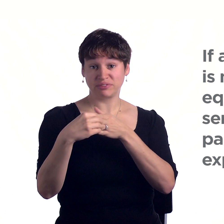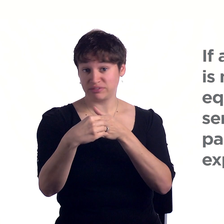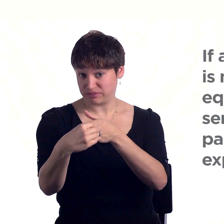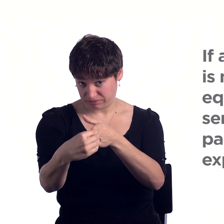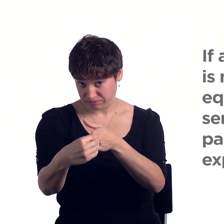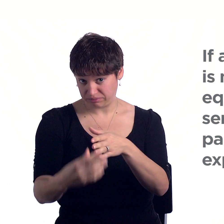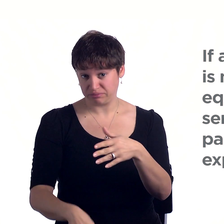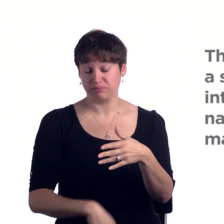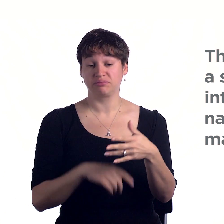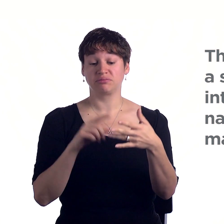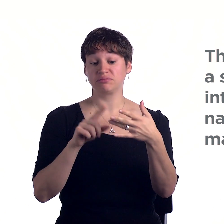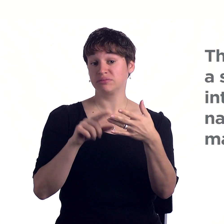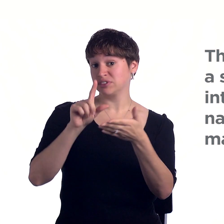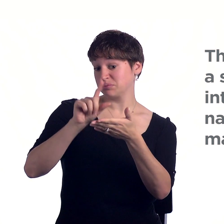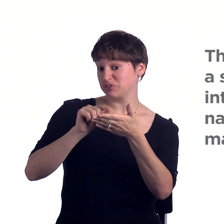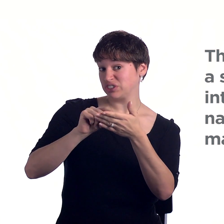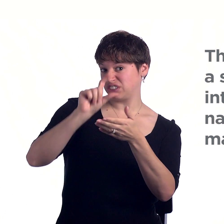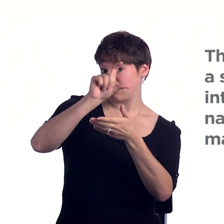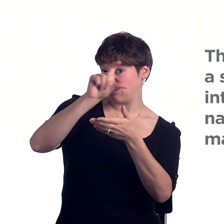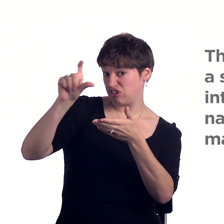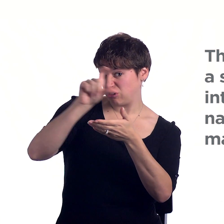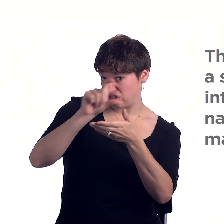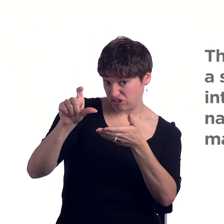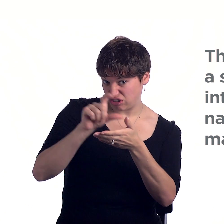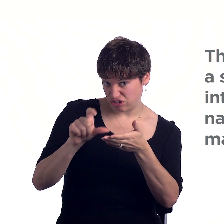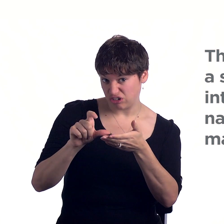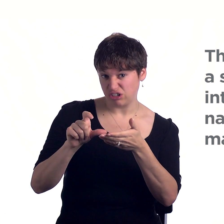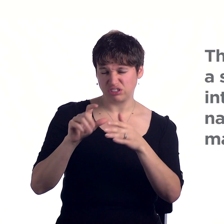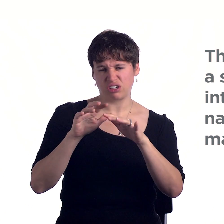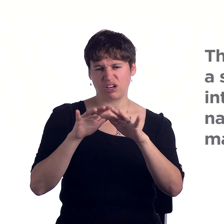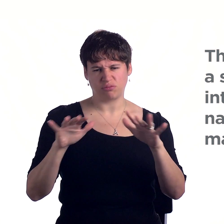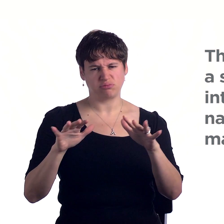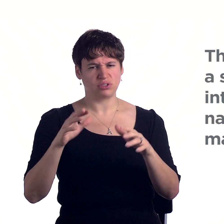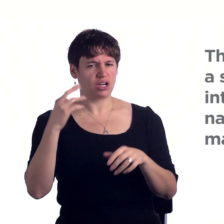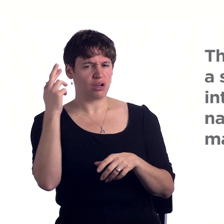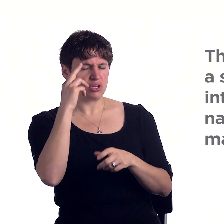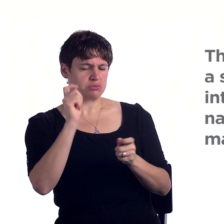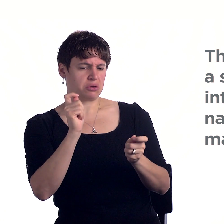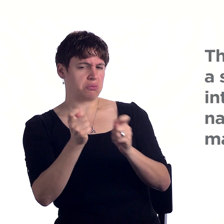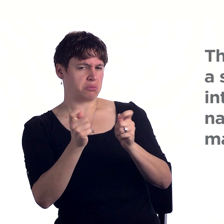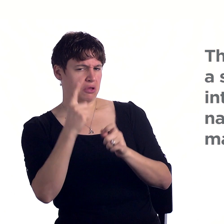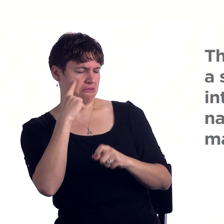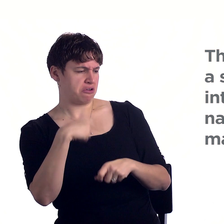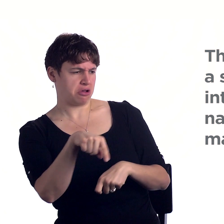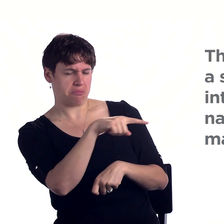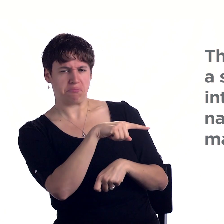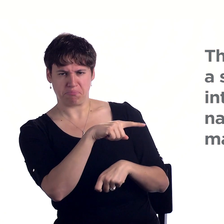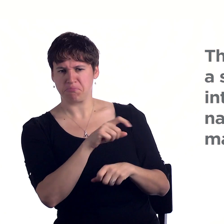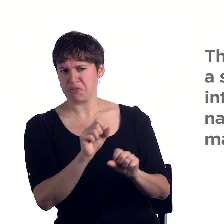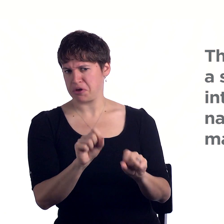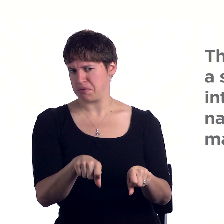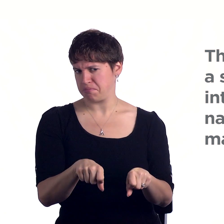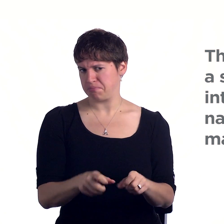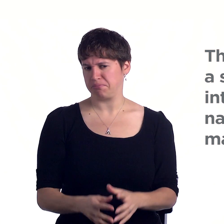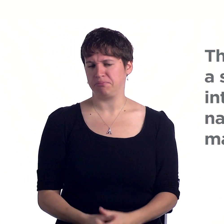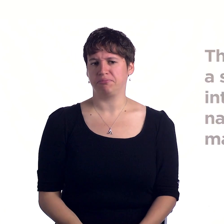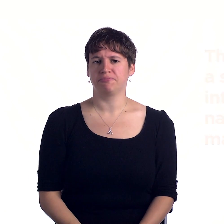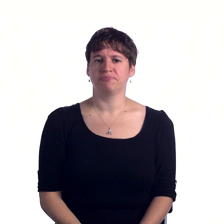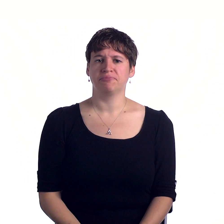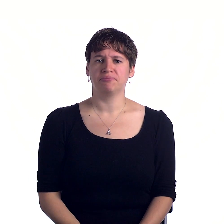experiences, these may include a sign language interpreter, help with navigation, large print materials, and so on.